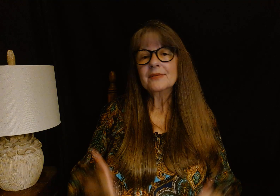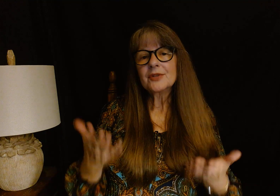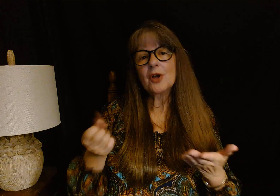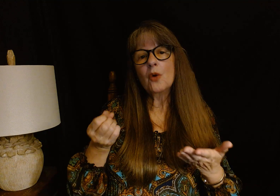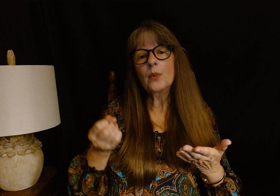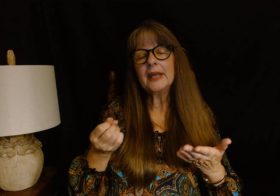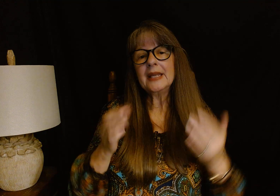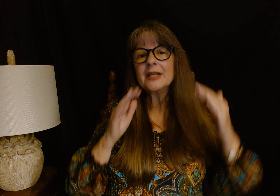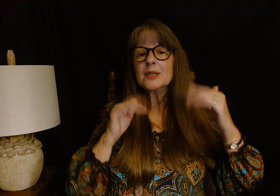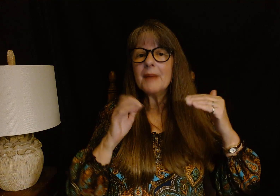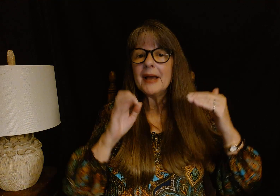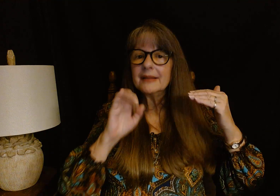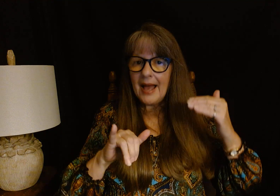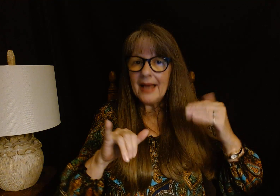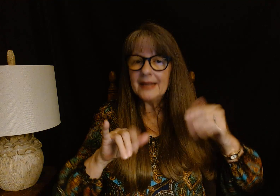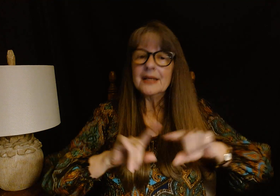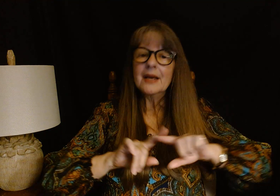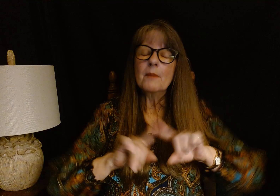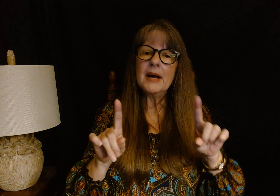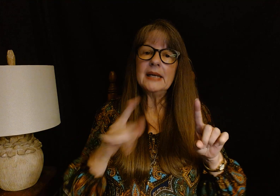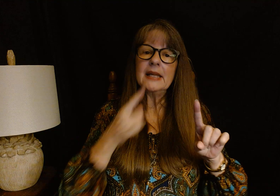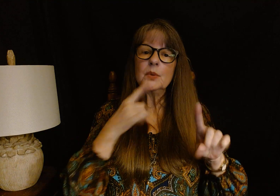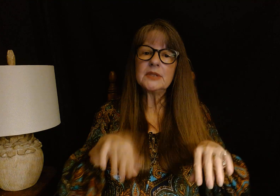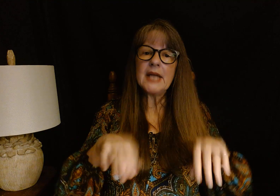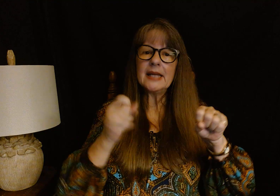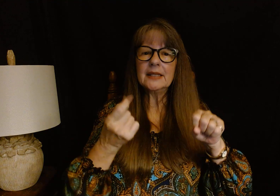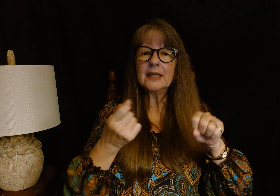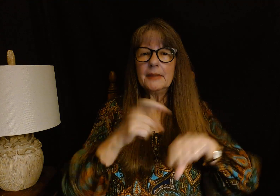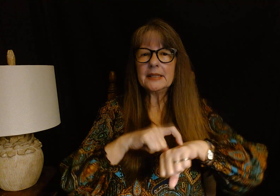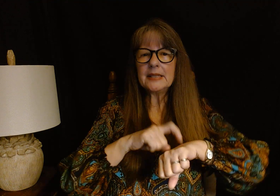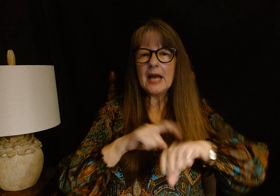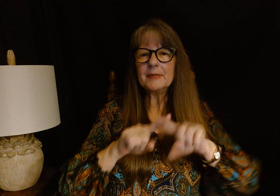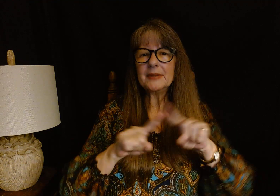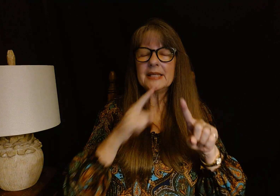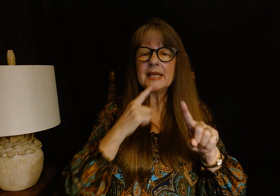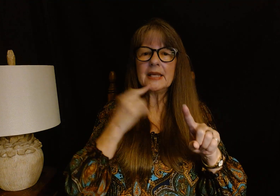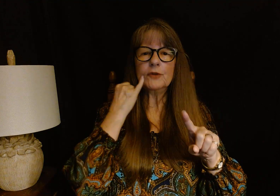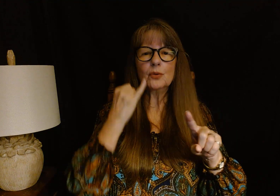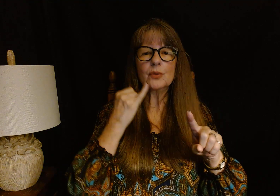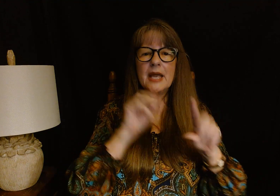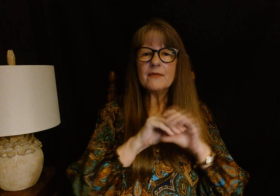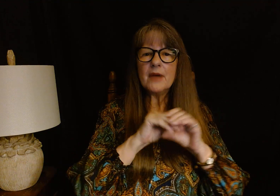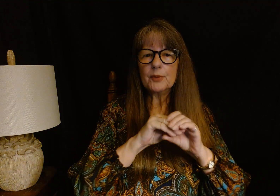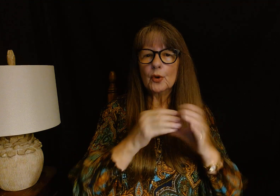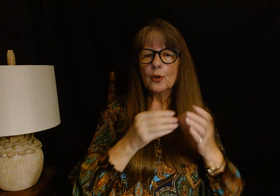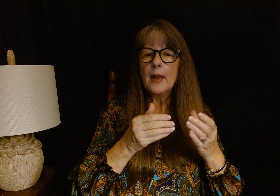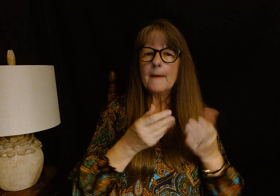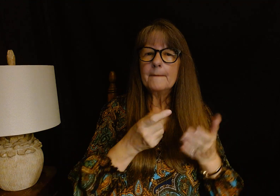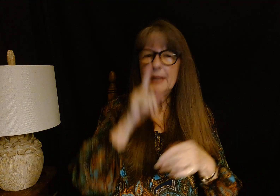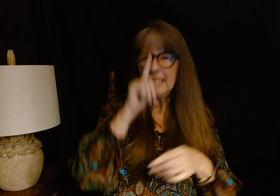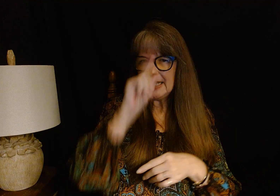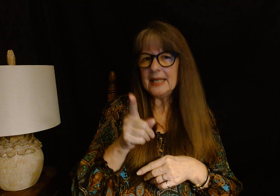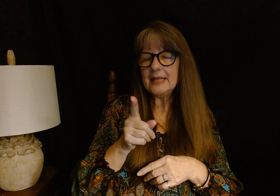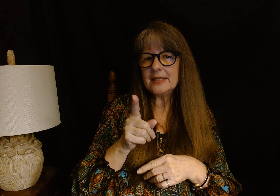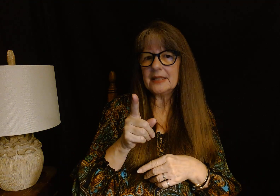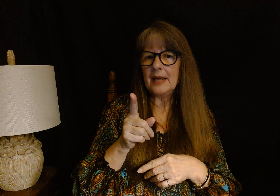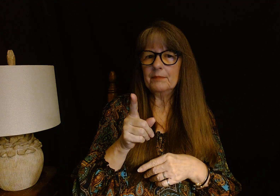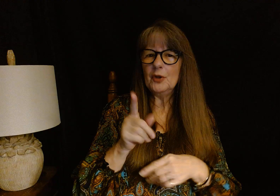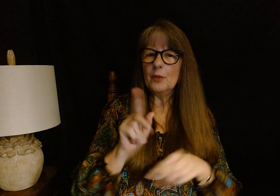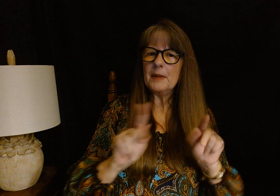so we can expect that, but it will take a little bit of time. But they said if you save up your pennies, like, people do that